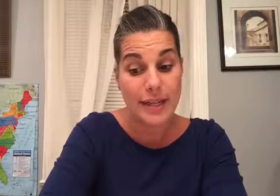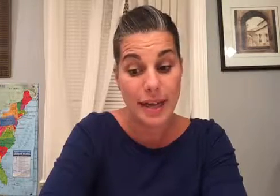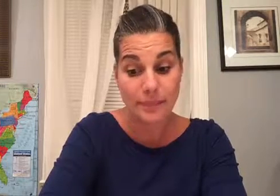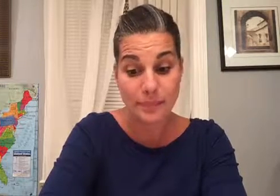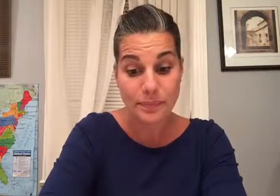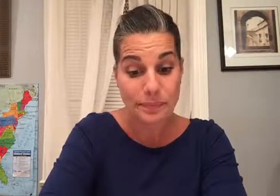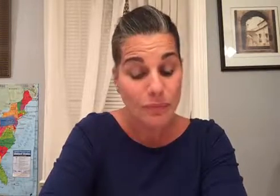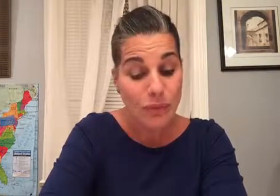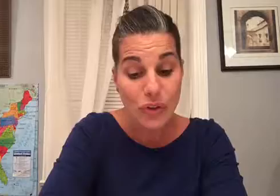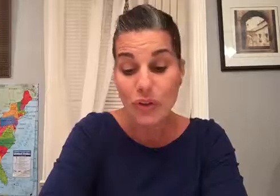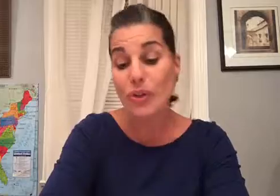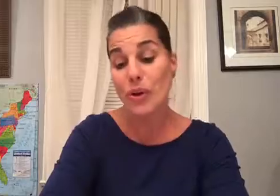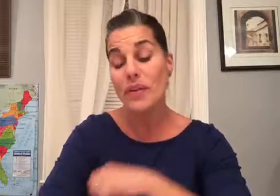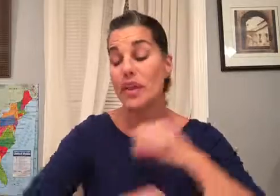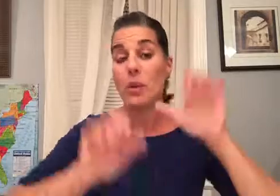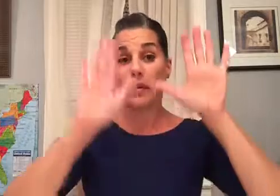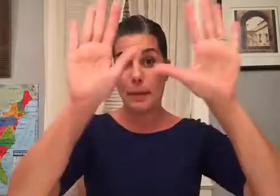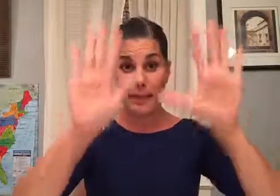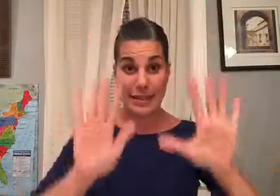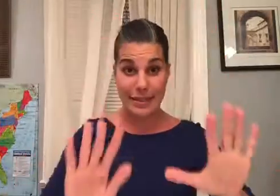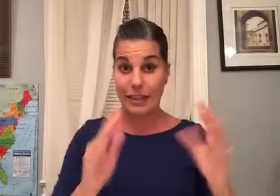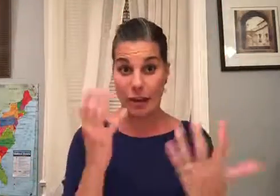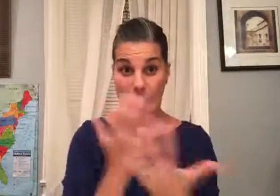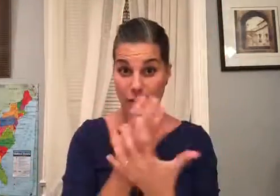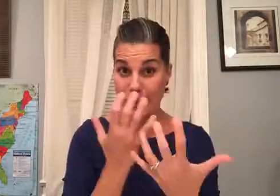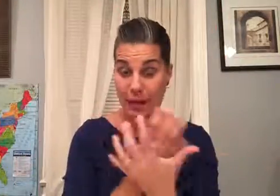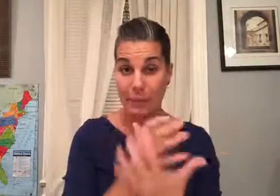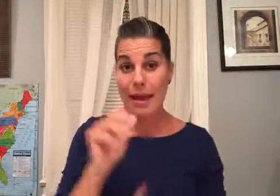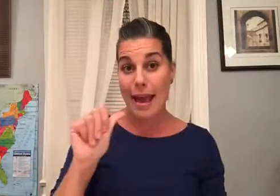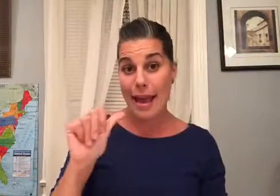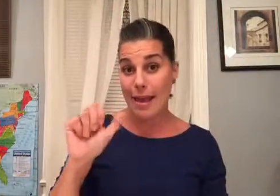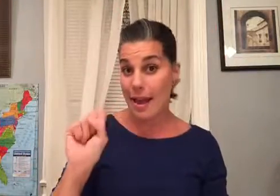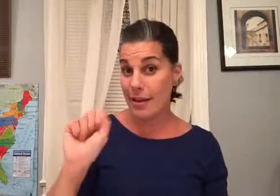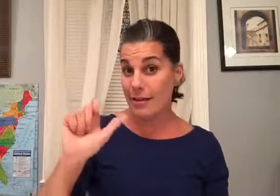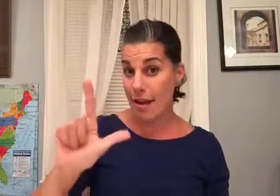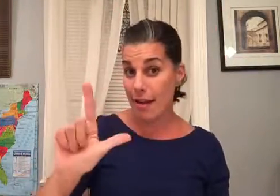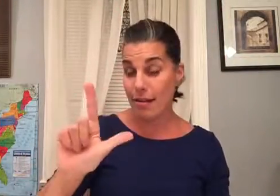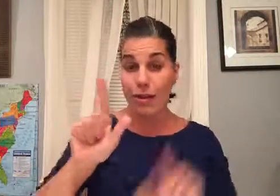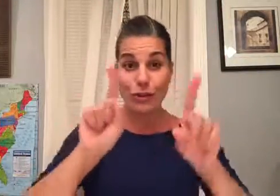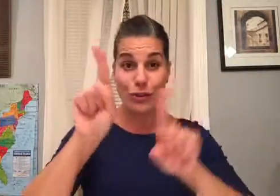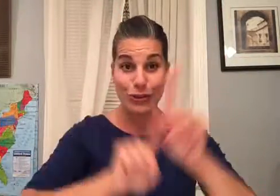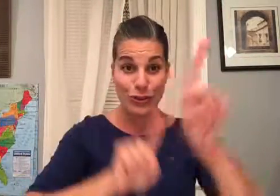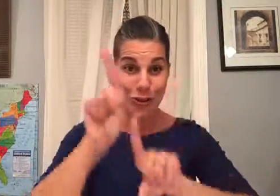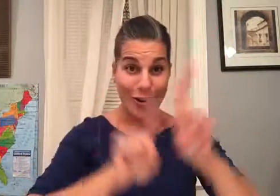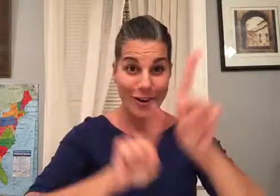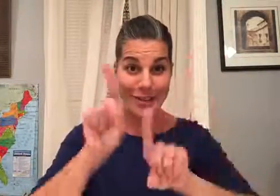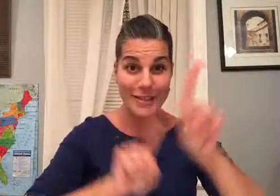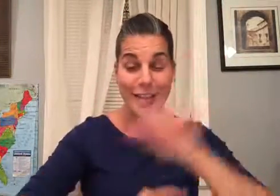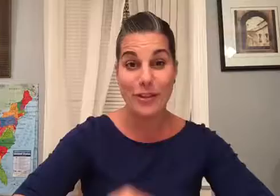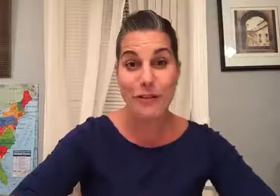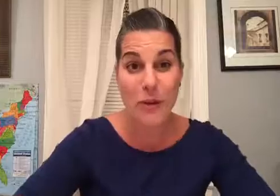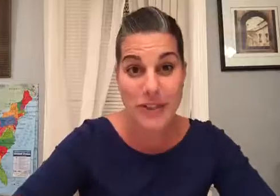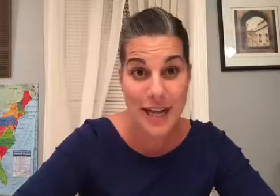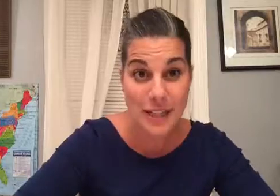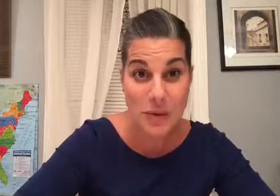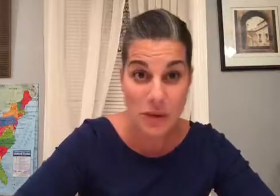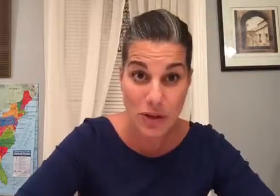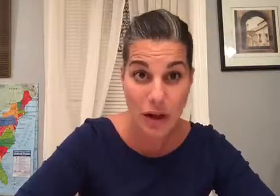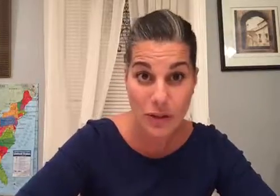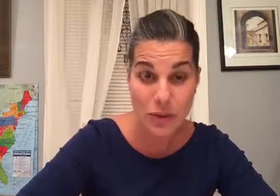today. You learned that you are the amazingly awesome ASL stars, and I look forward to next week when you knock on the